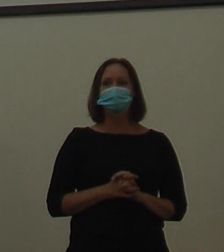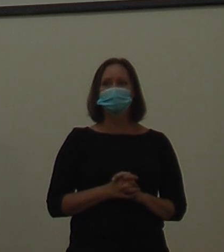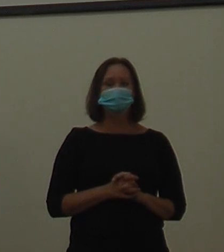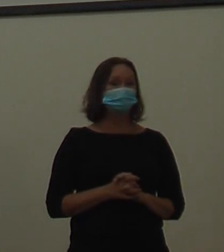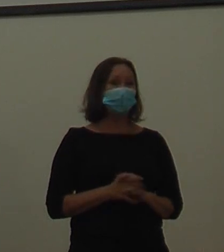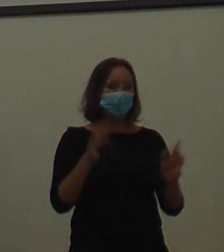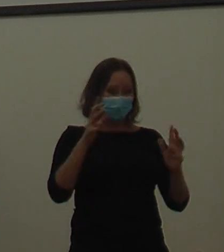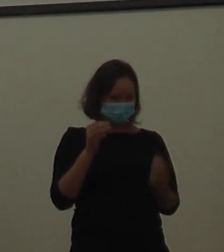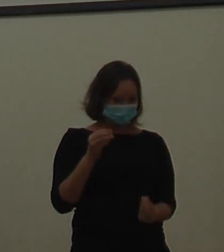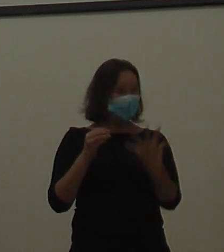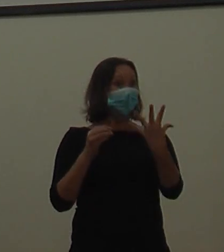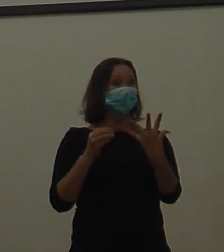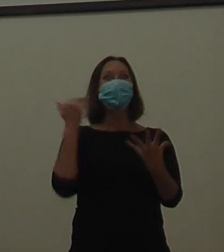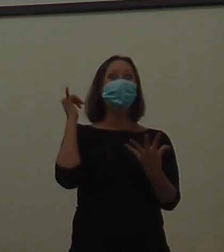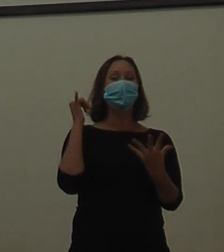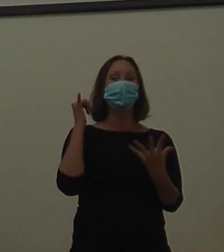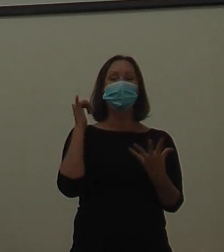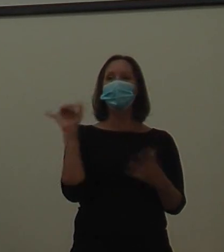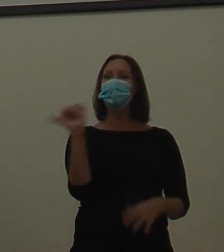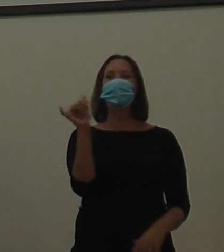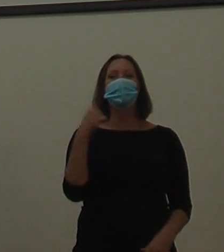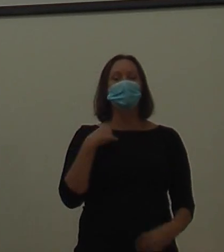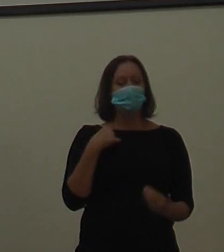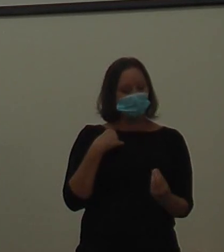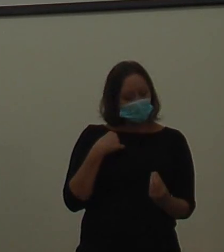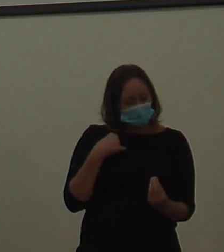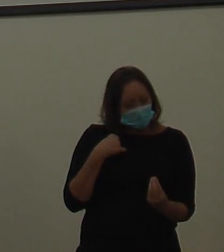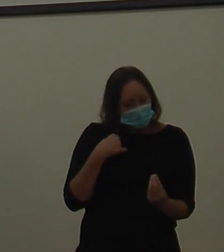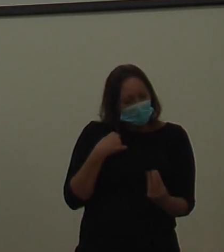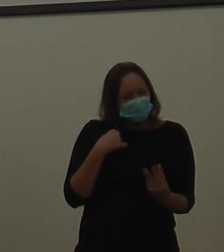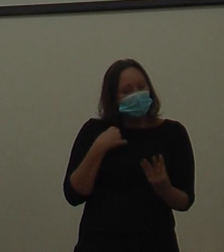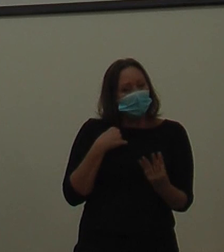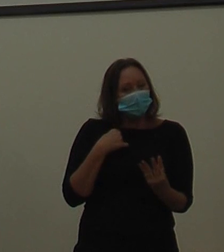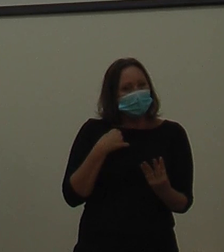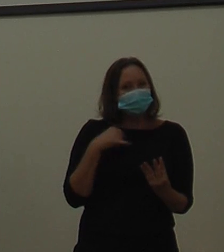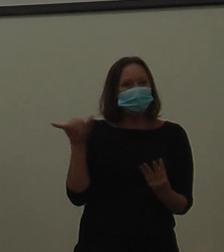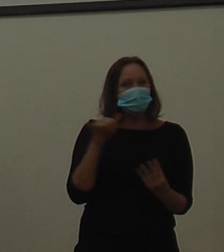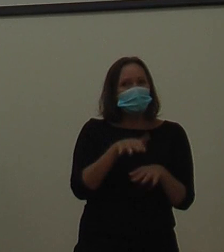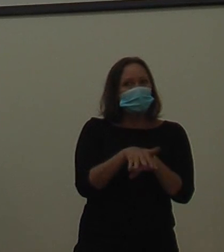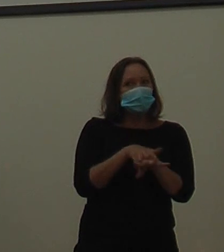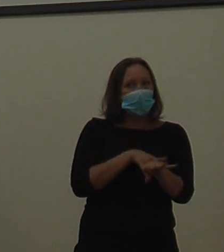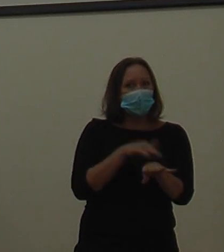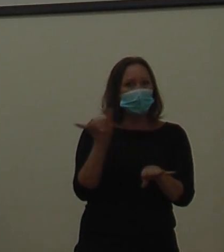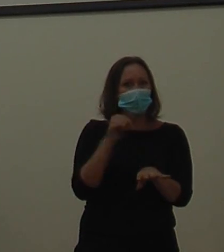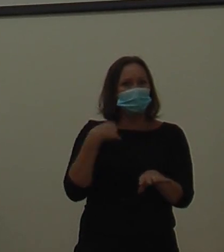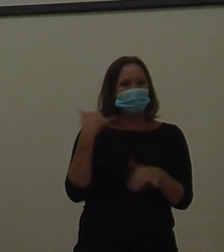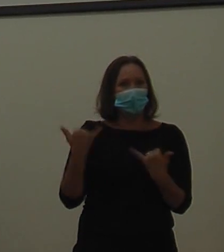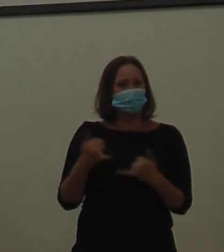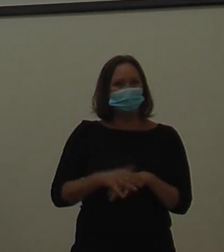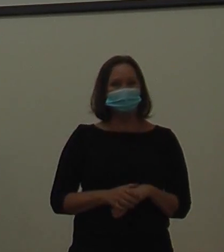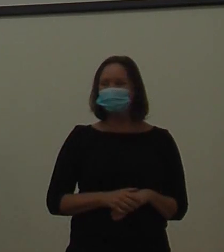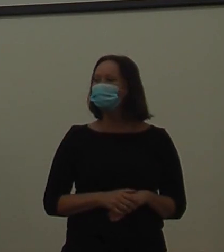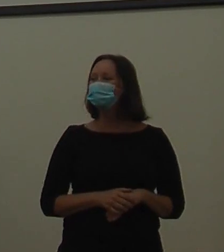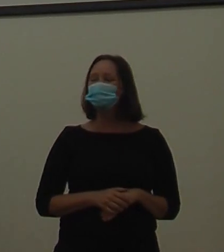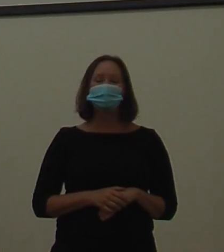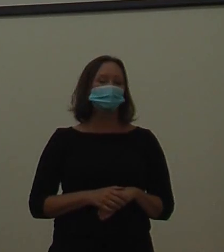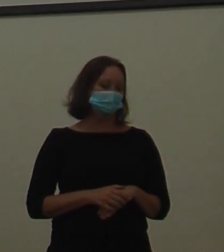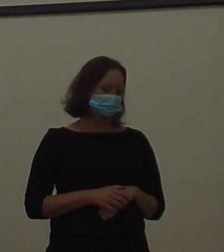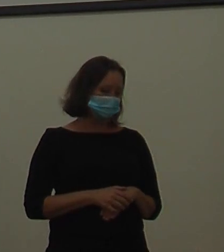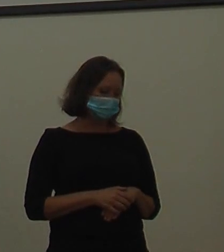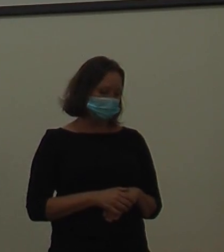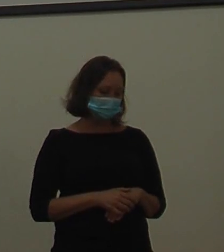It appeared. It's like me. It's a little slower than it used to be. All right. But this